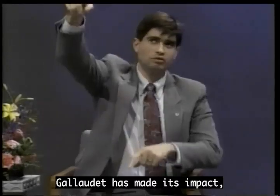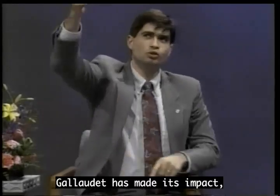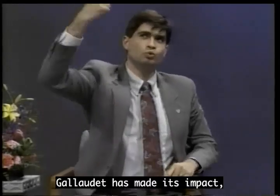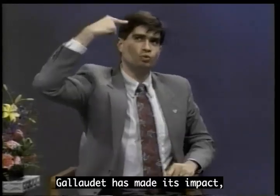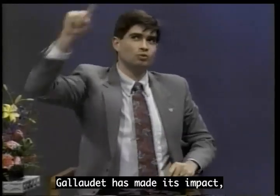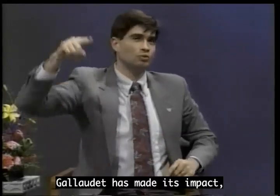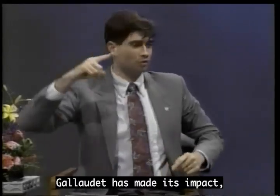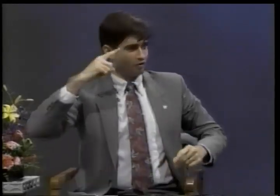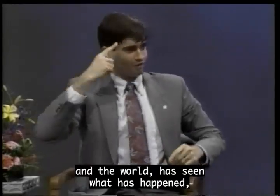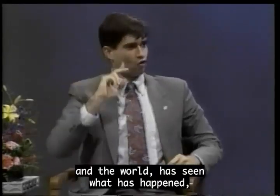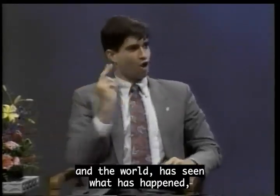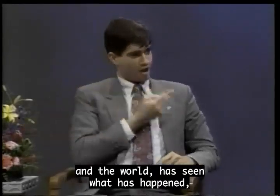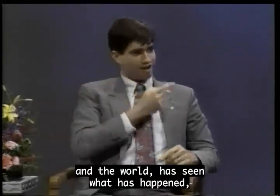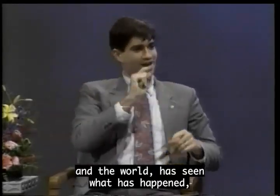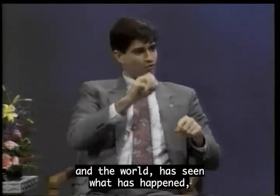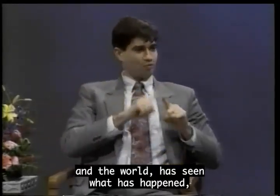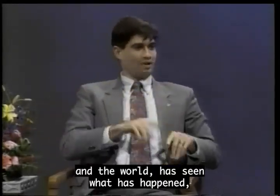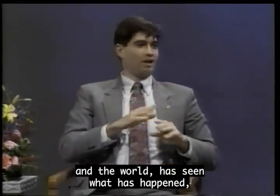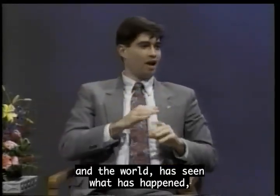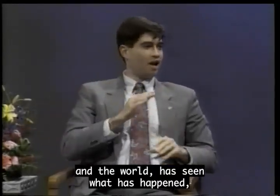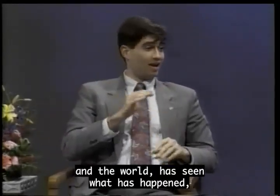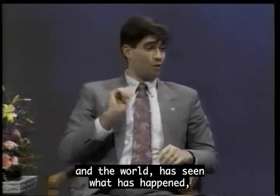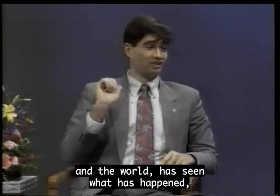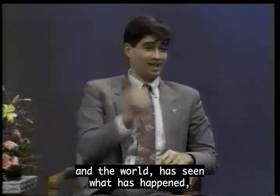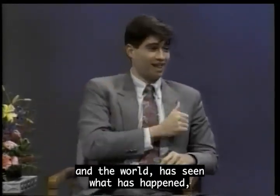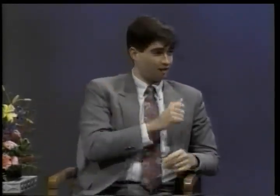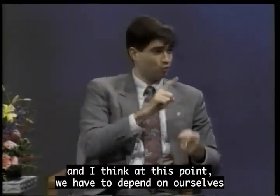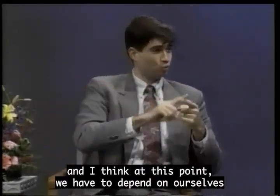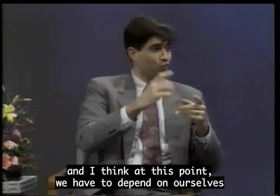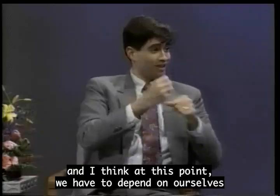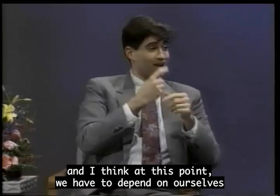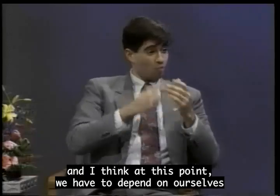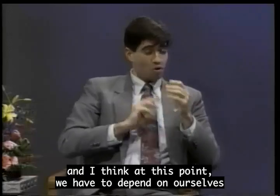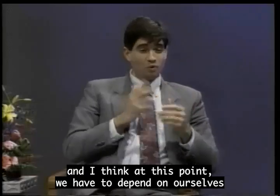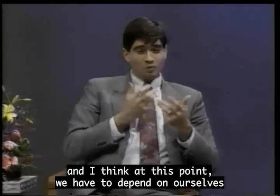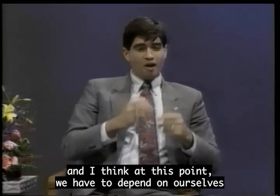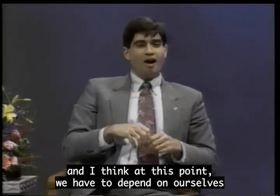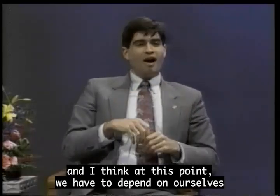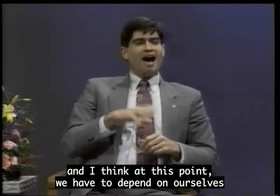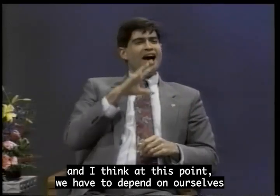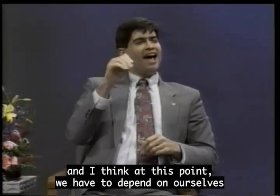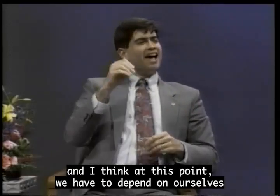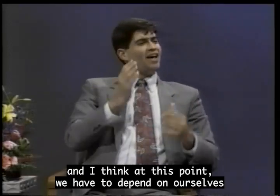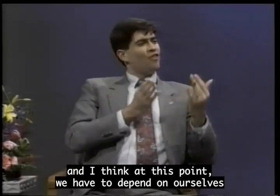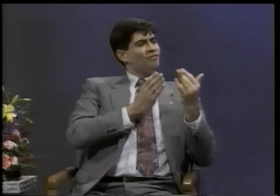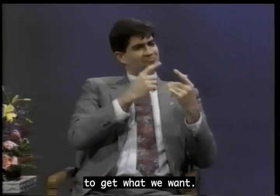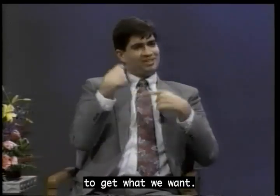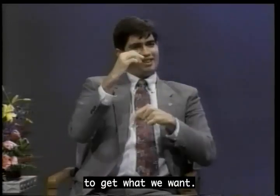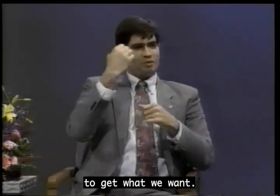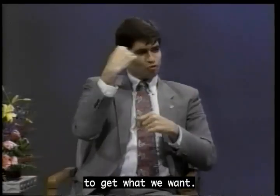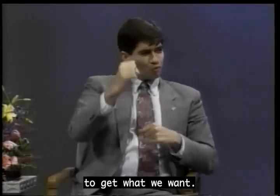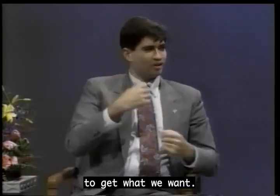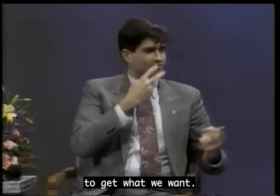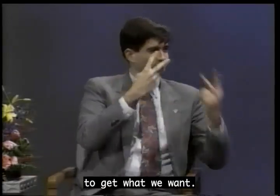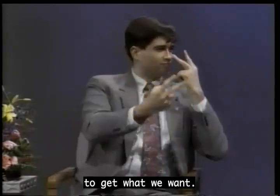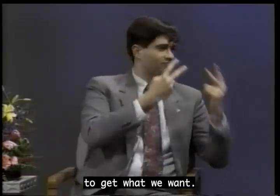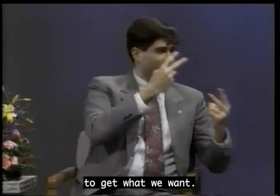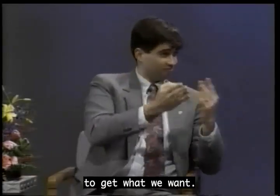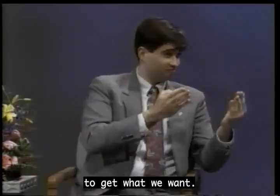has seen what has happened. And I think at this point we have to depend on ourselves to get what we want. Through the